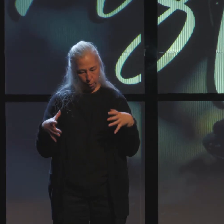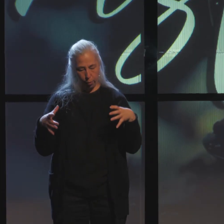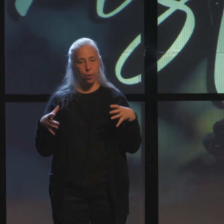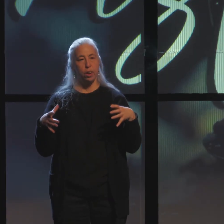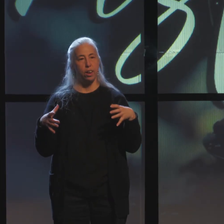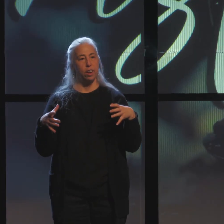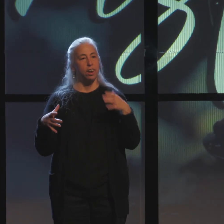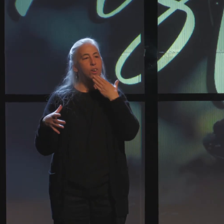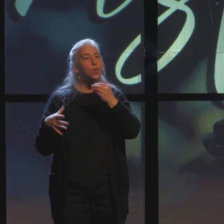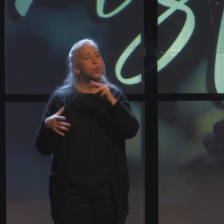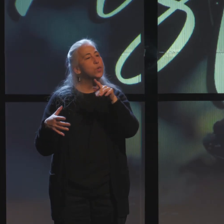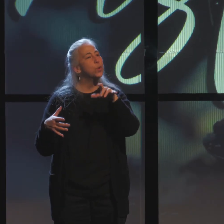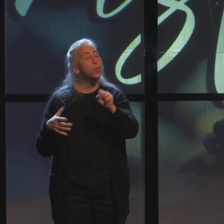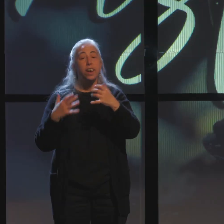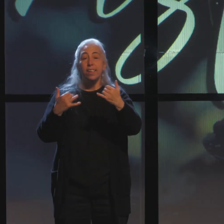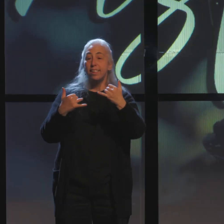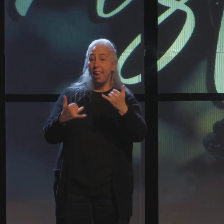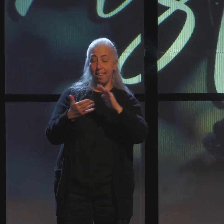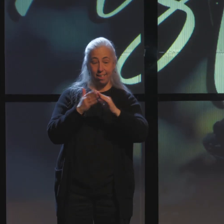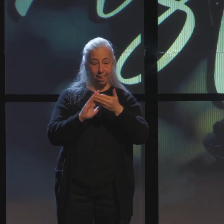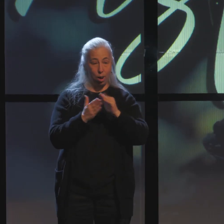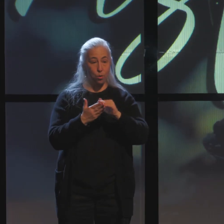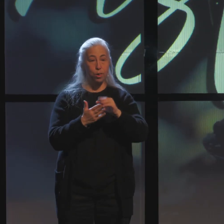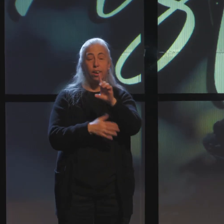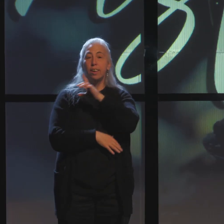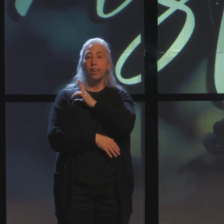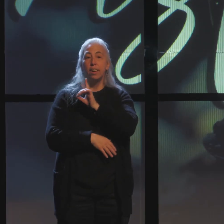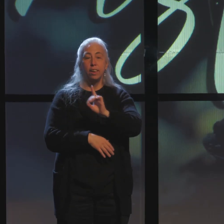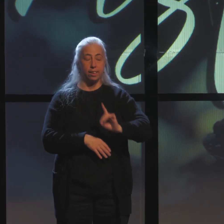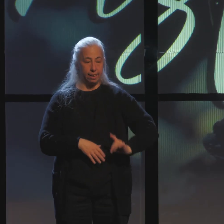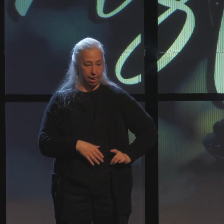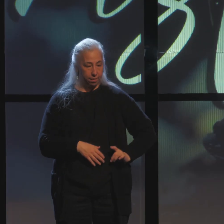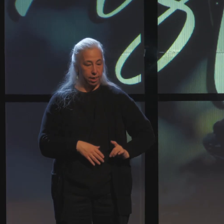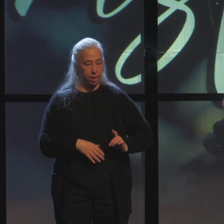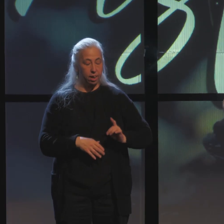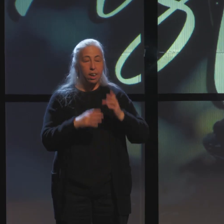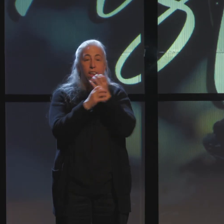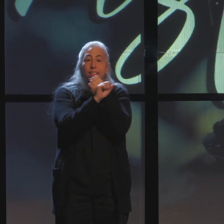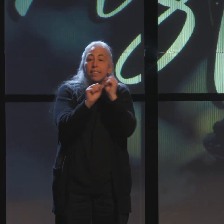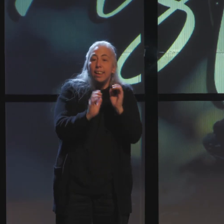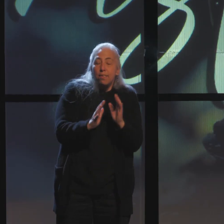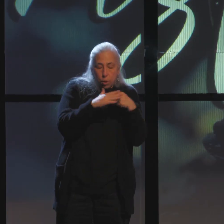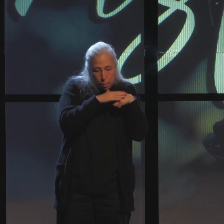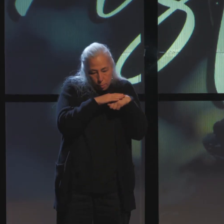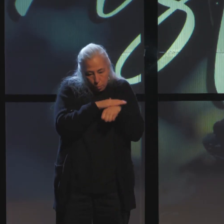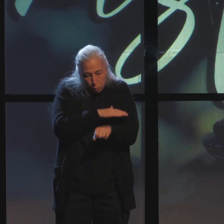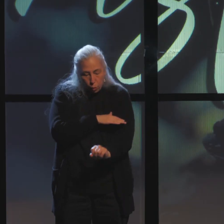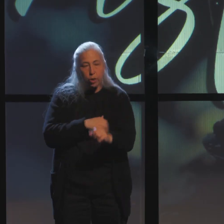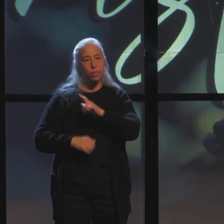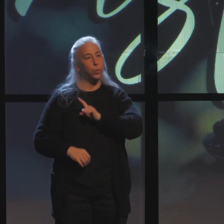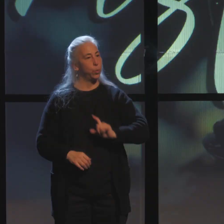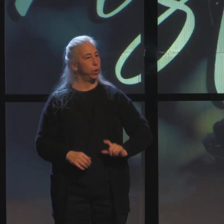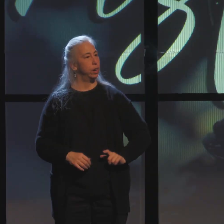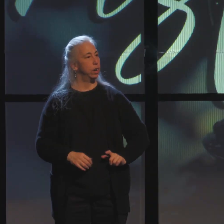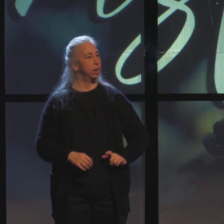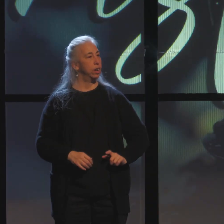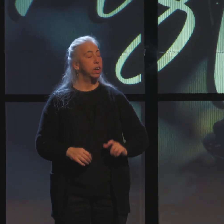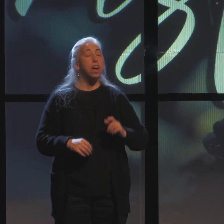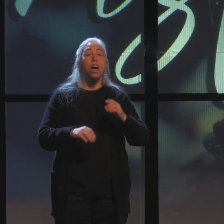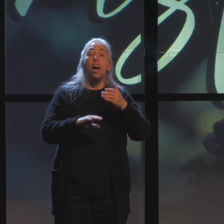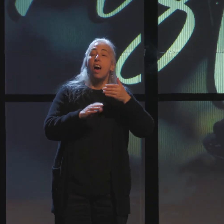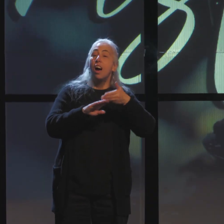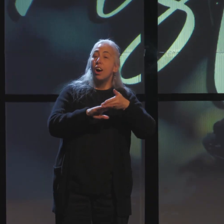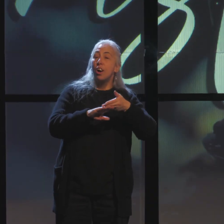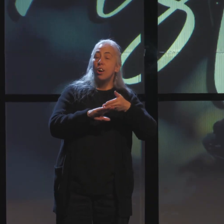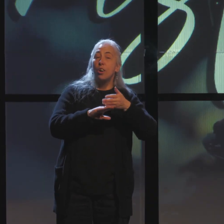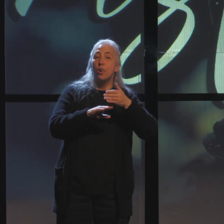town of David, a Savior has been born to you. He is the Messiah, the Lord. And I want you to come back out on Christmas Eve because I'm going to talk about that